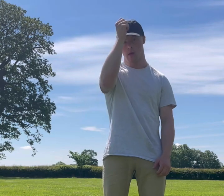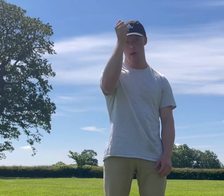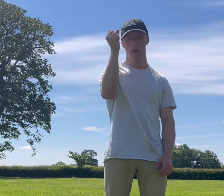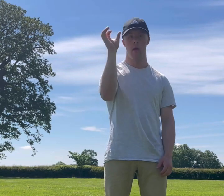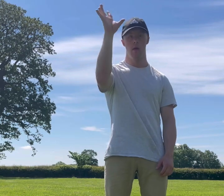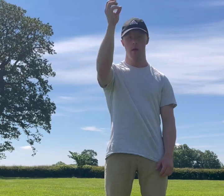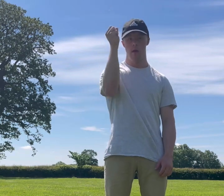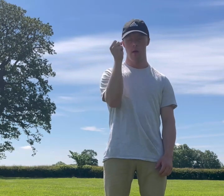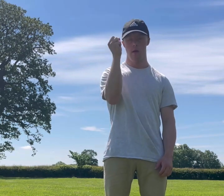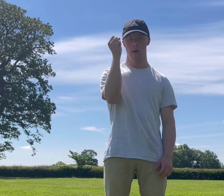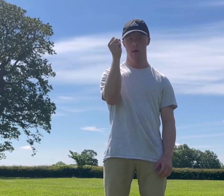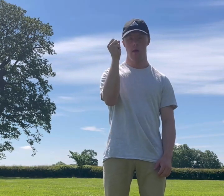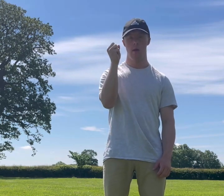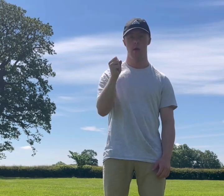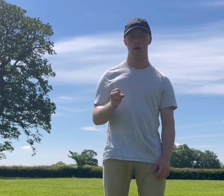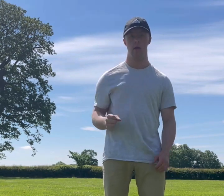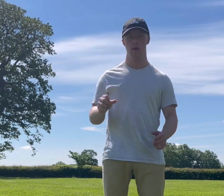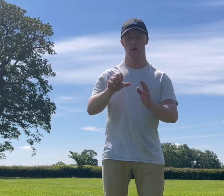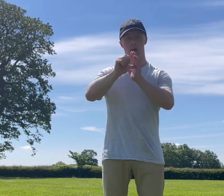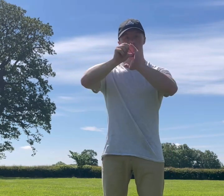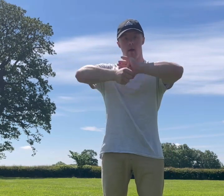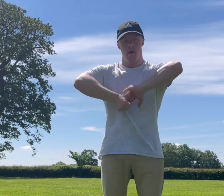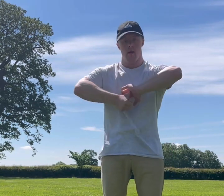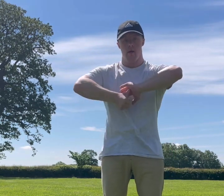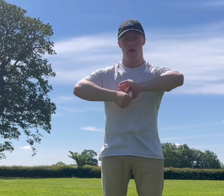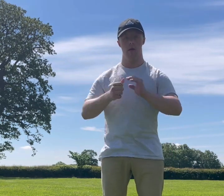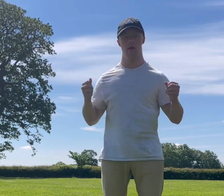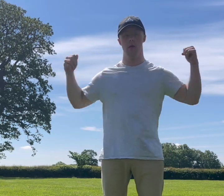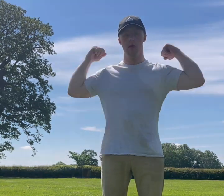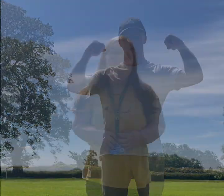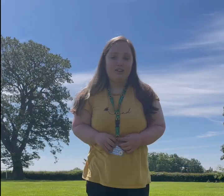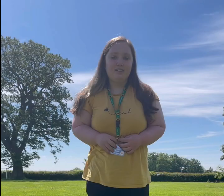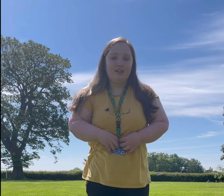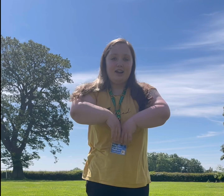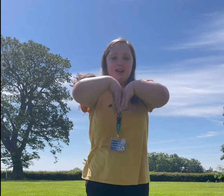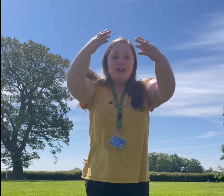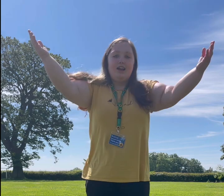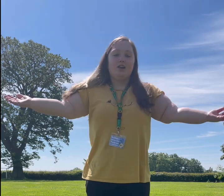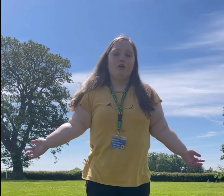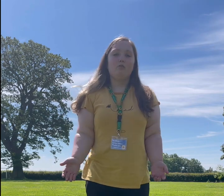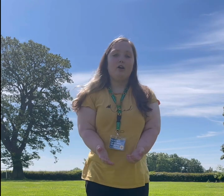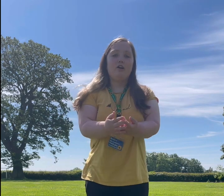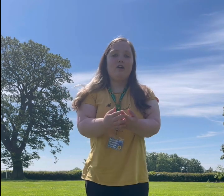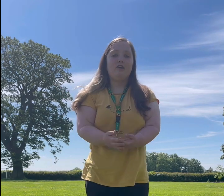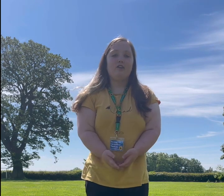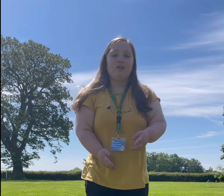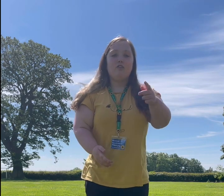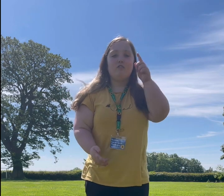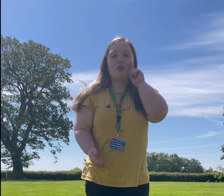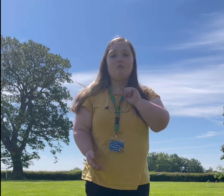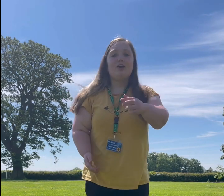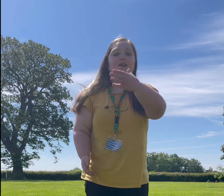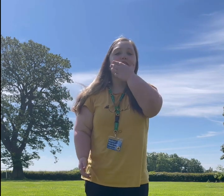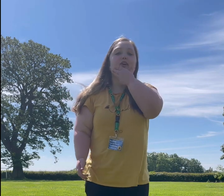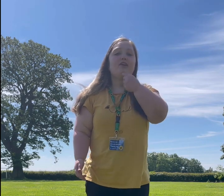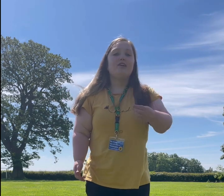realize it's hard to take courage In a world full of people